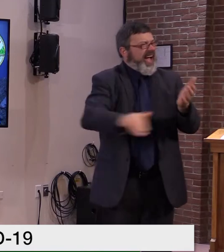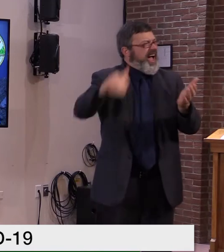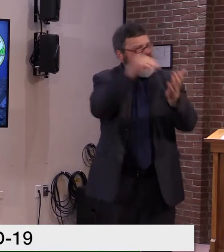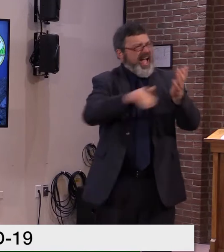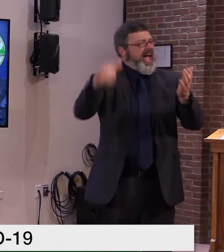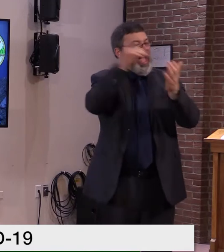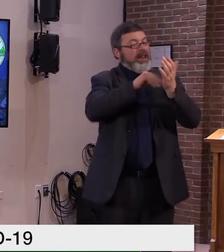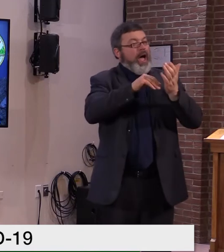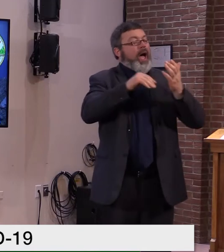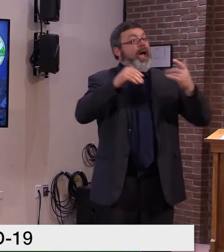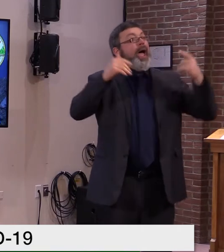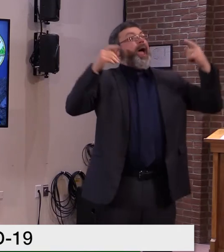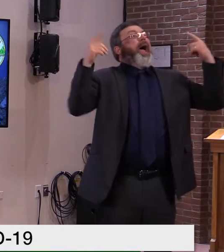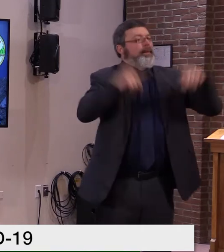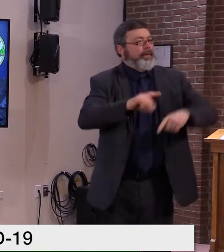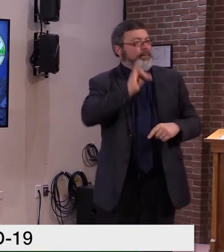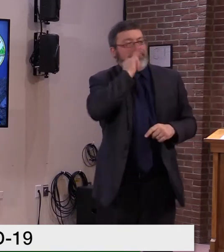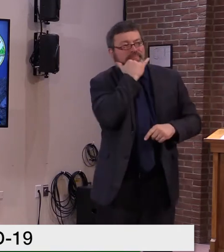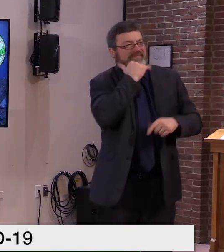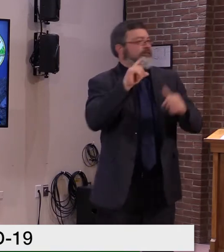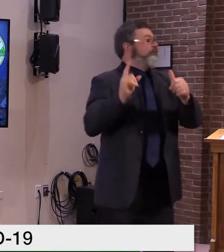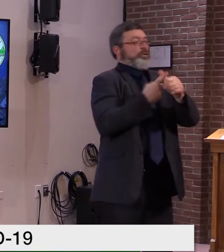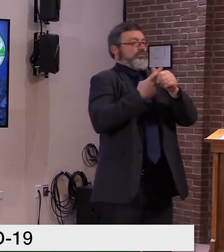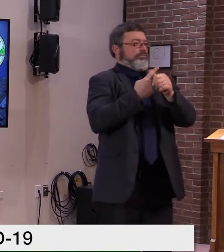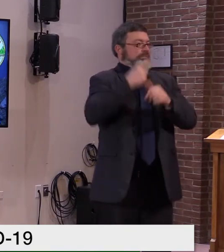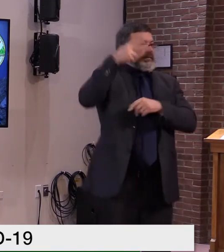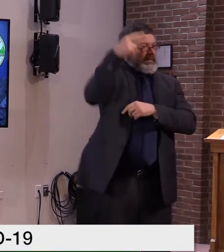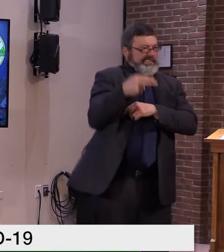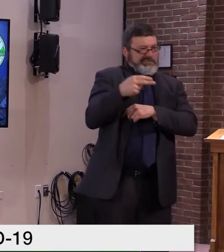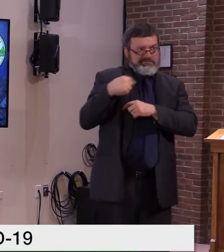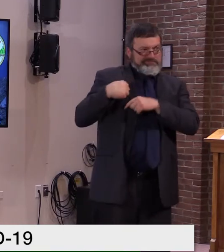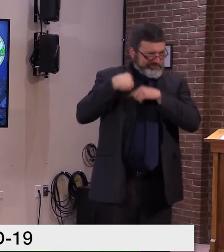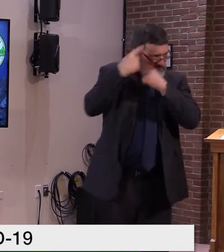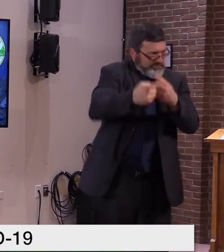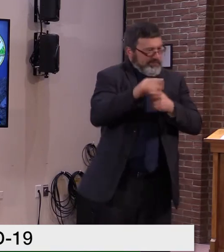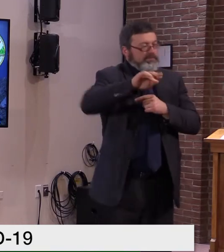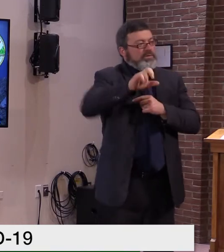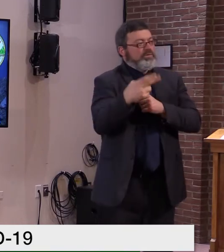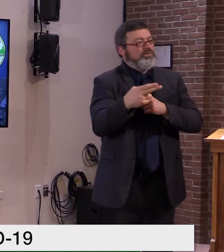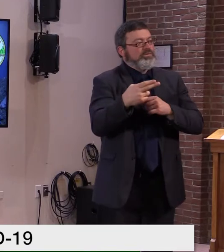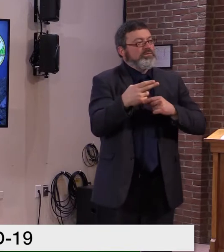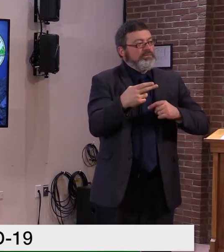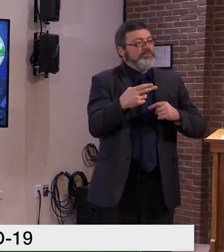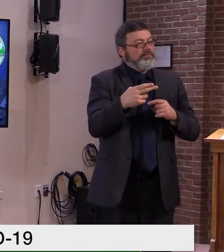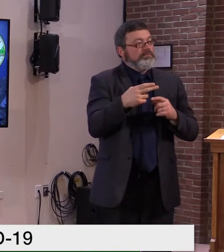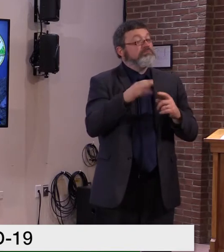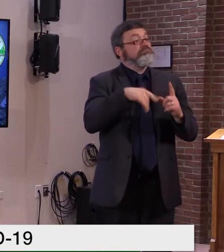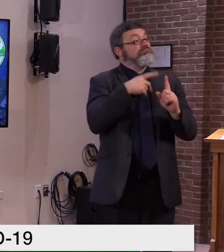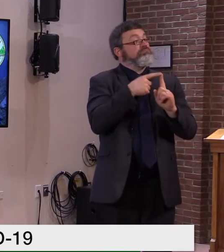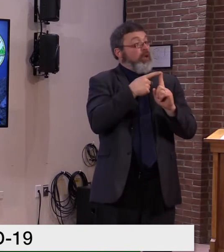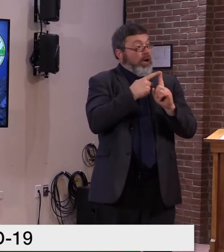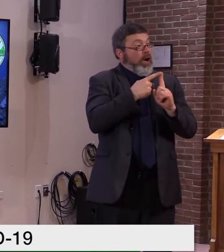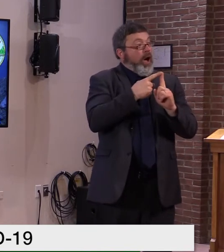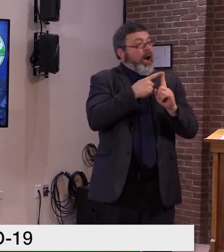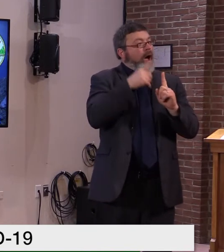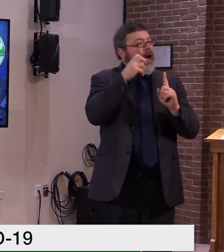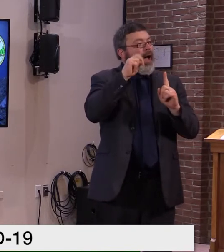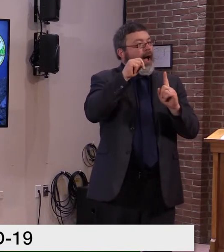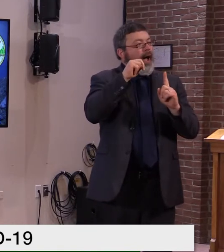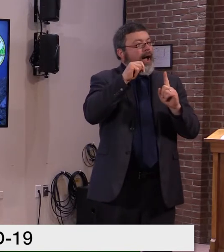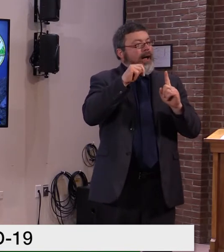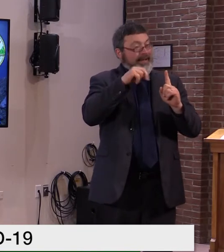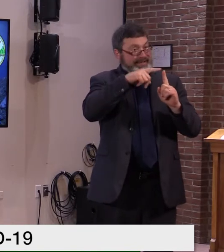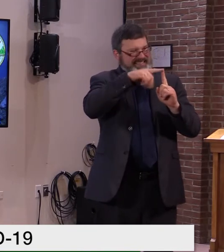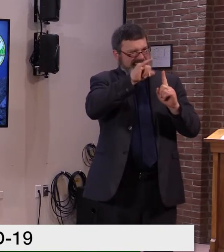important, of this magnitude. Compounding the error was a letter that went out with email